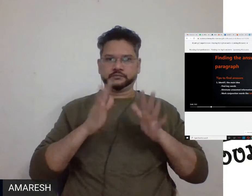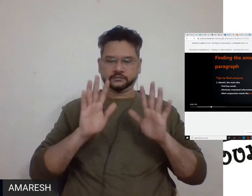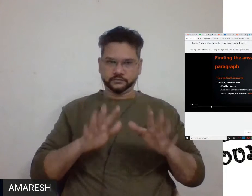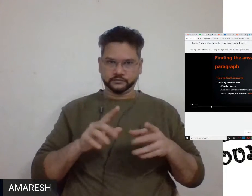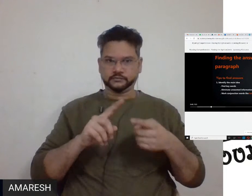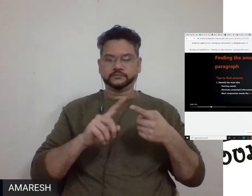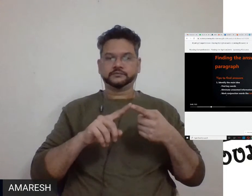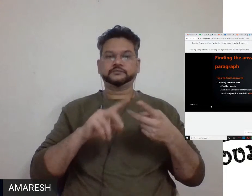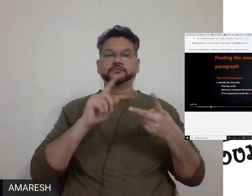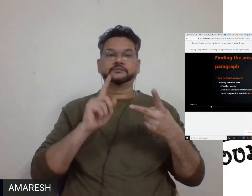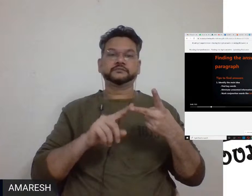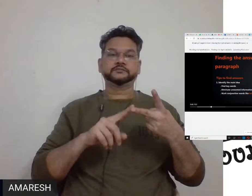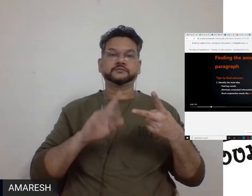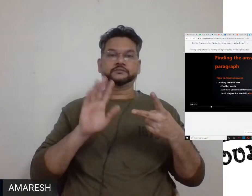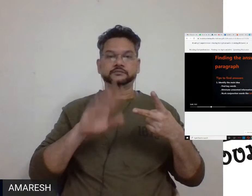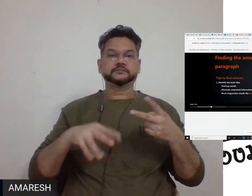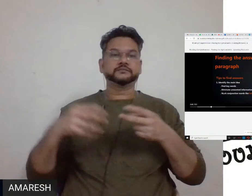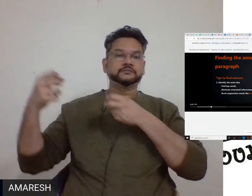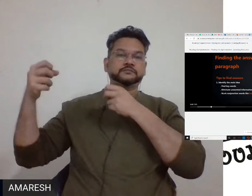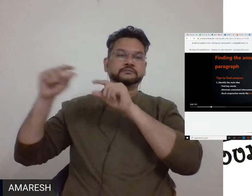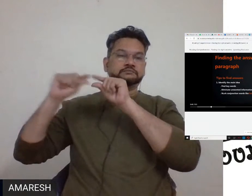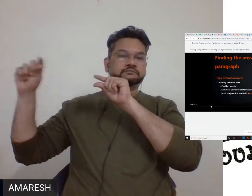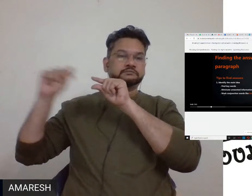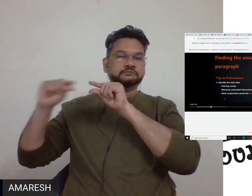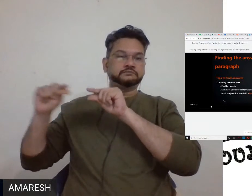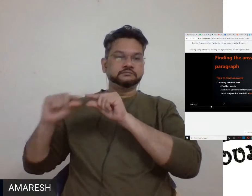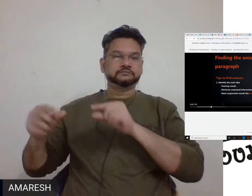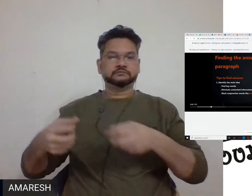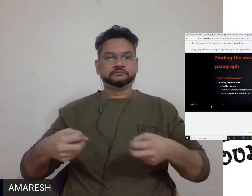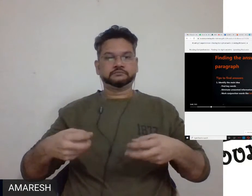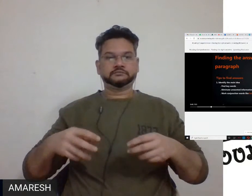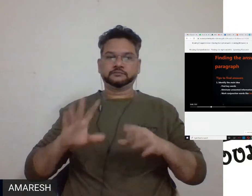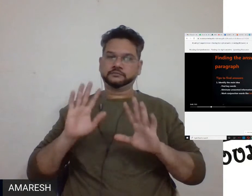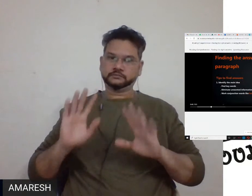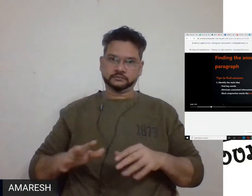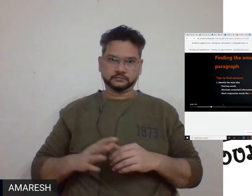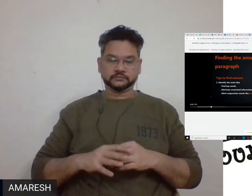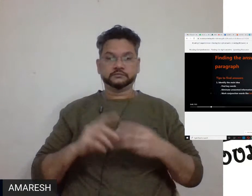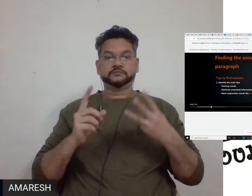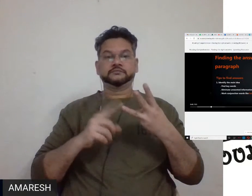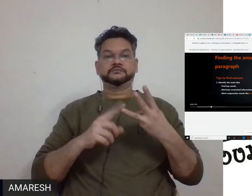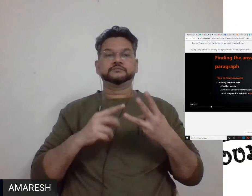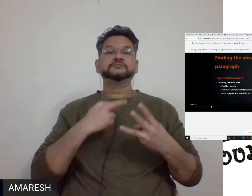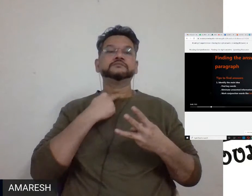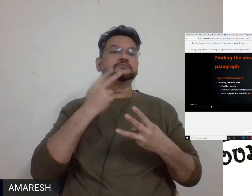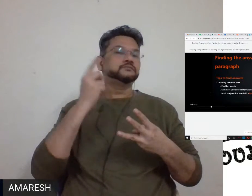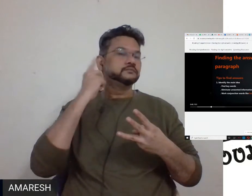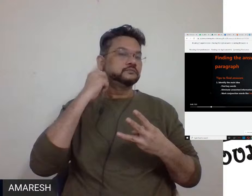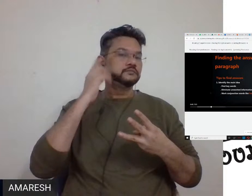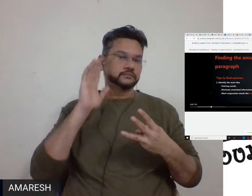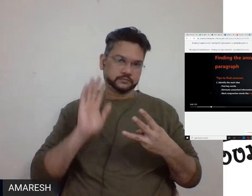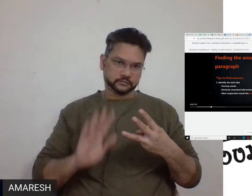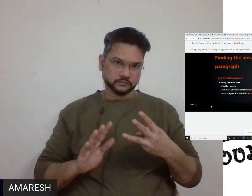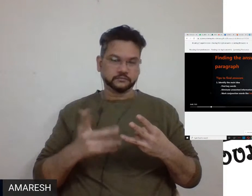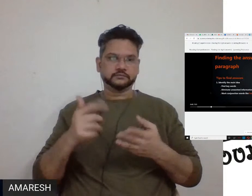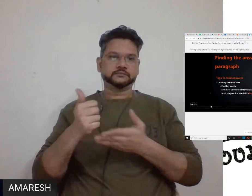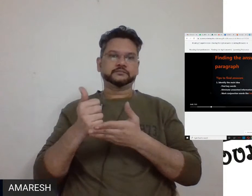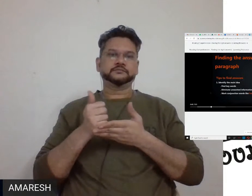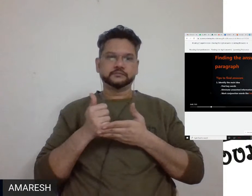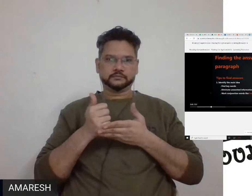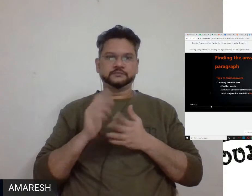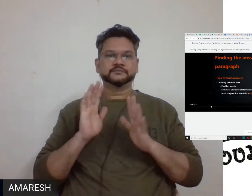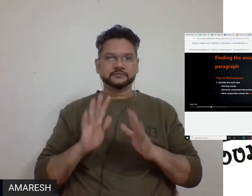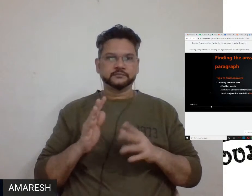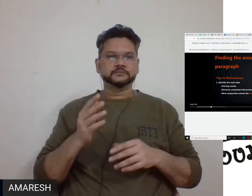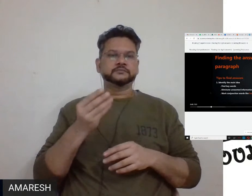have a lot of text that comes in. And the third is there is an audio, which also helps because there are certain people who are